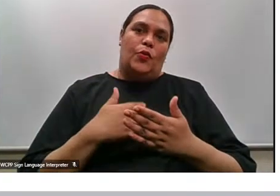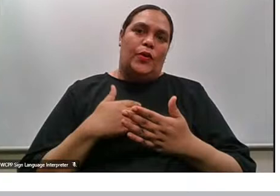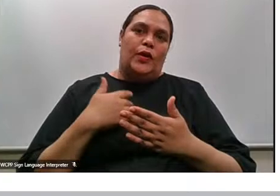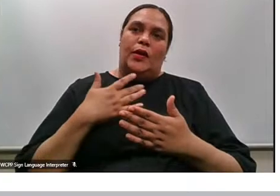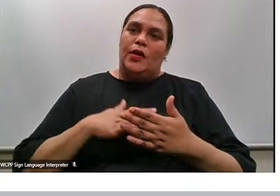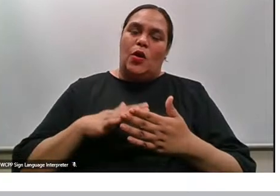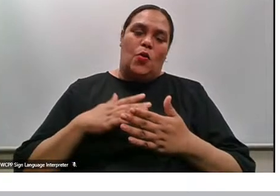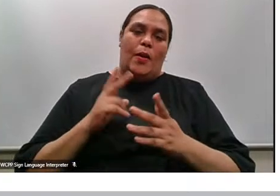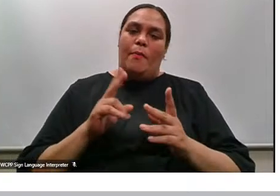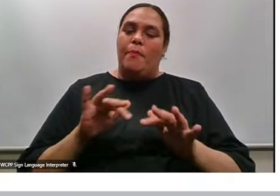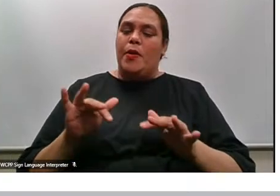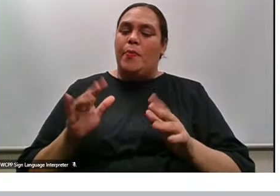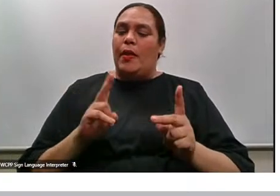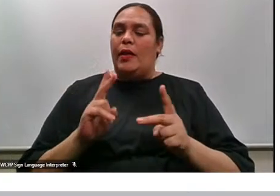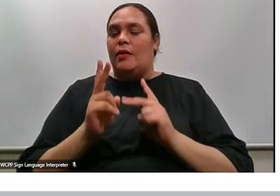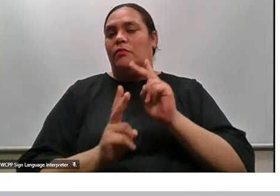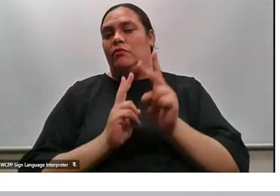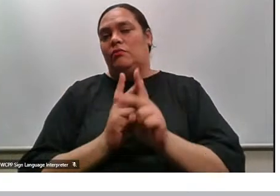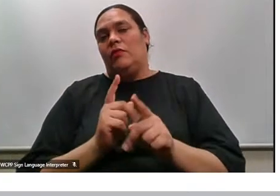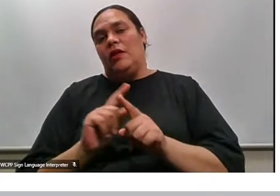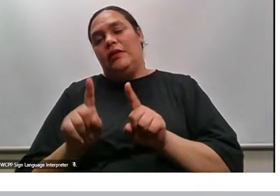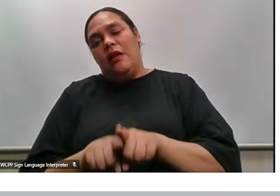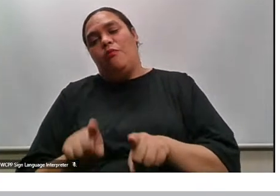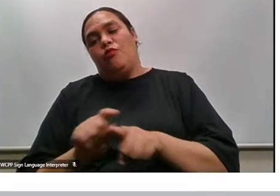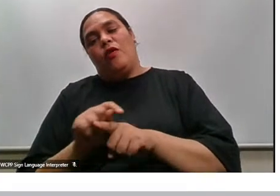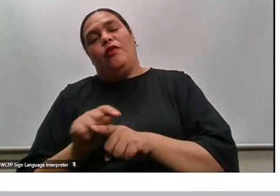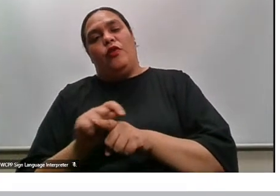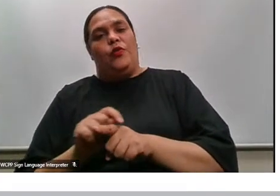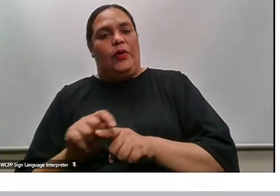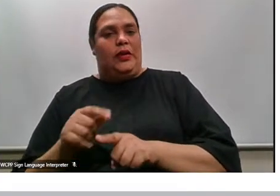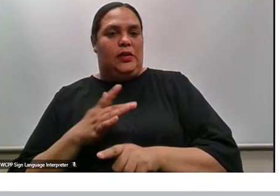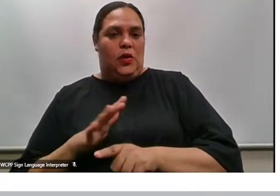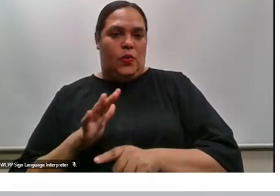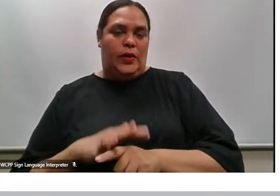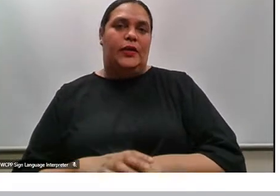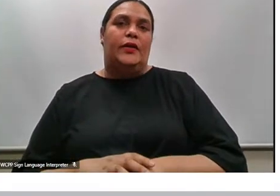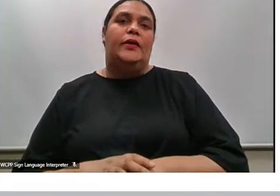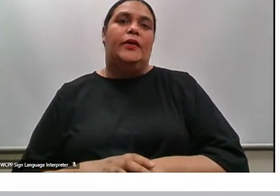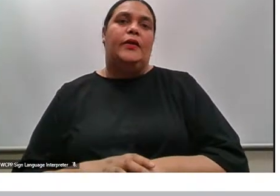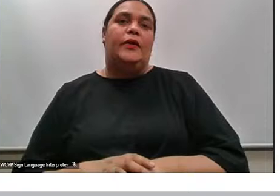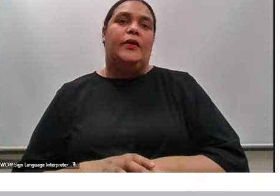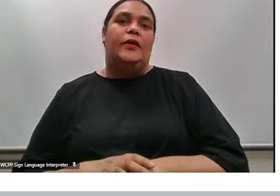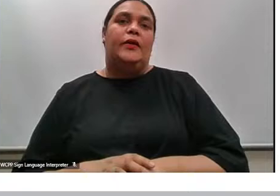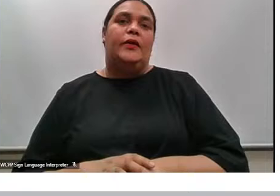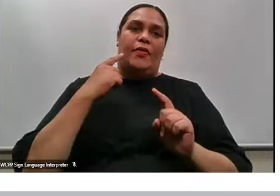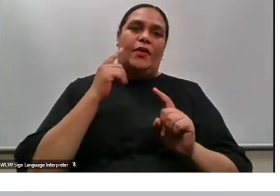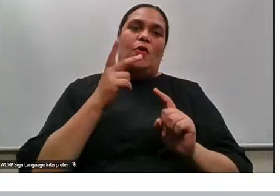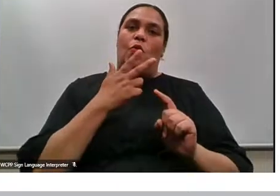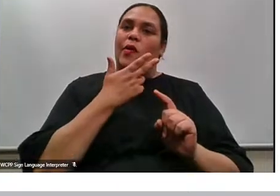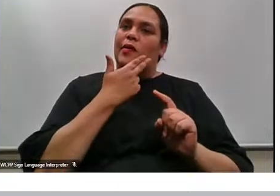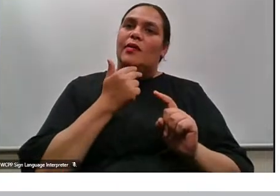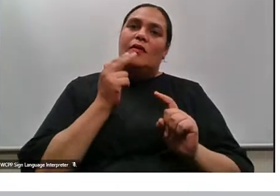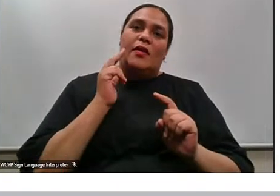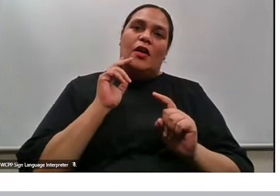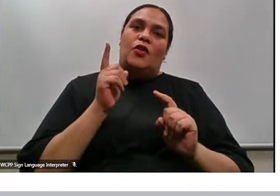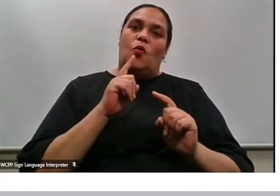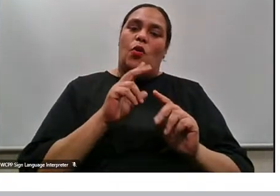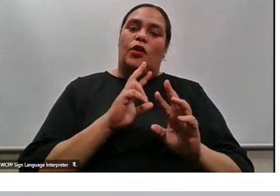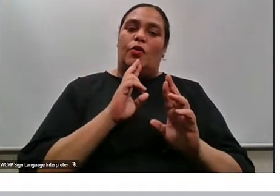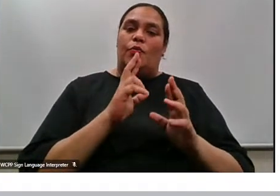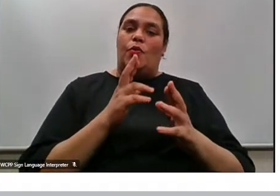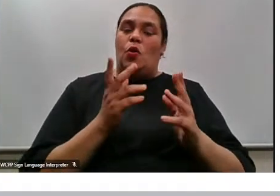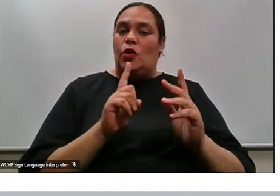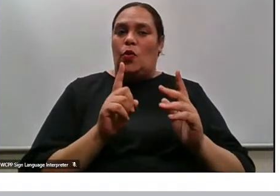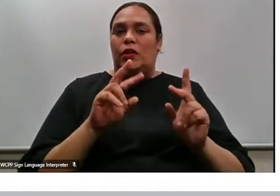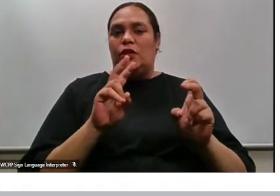repeat training. And then I think what is nice and what has been reported is the issue